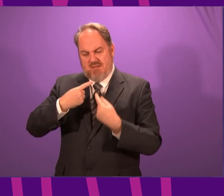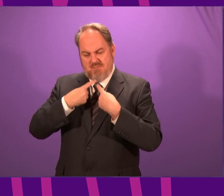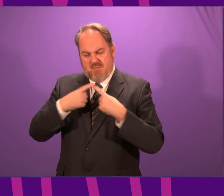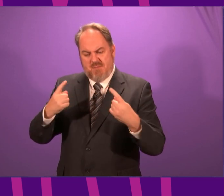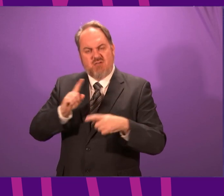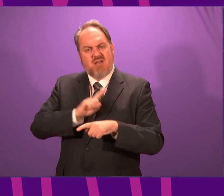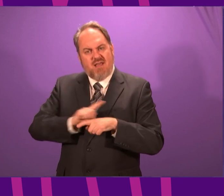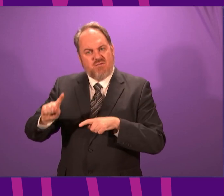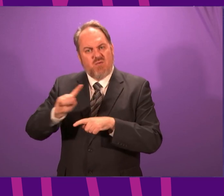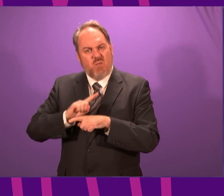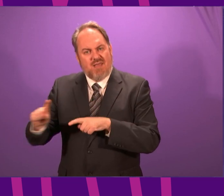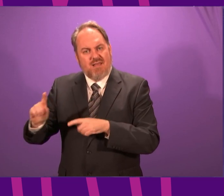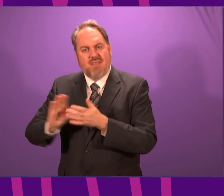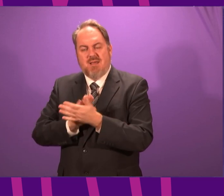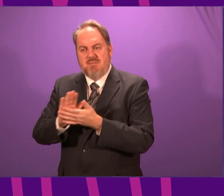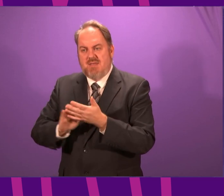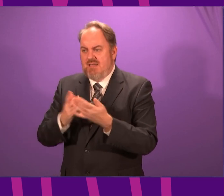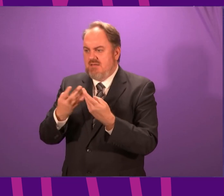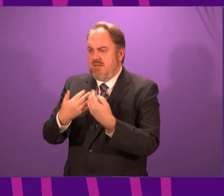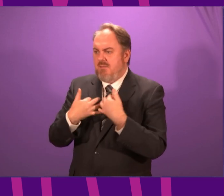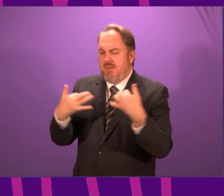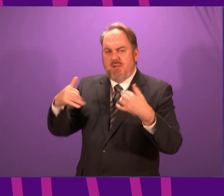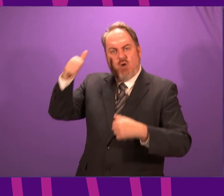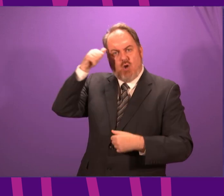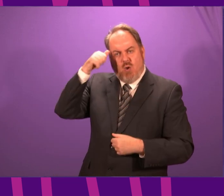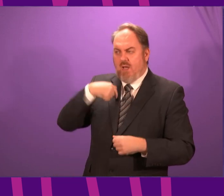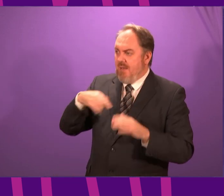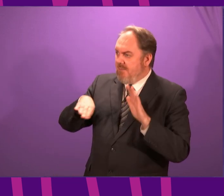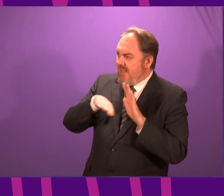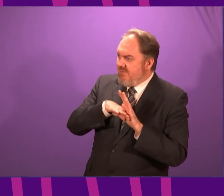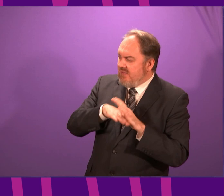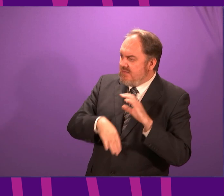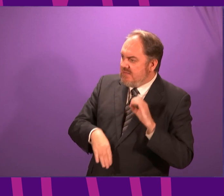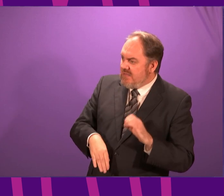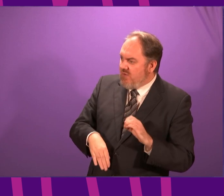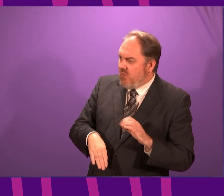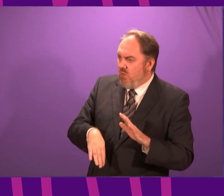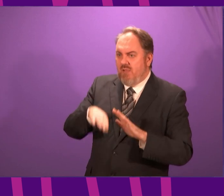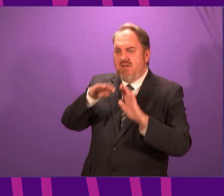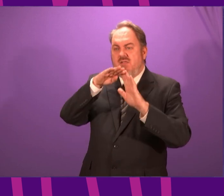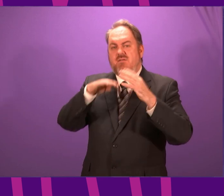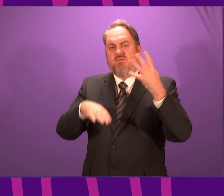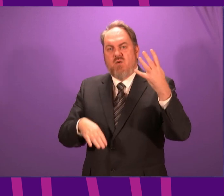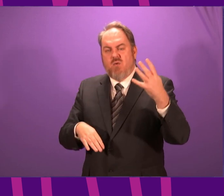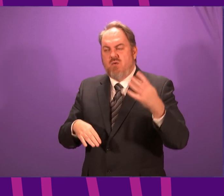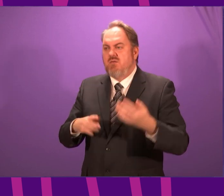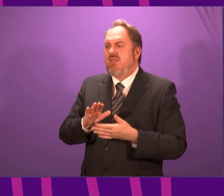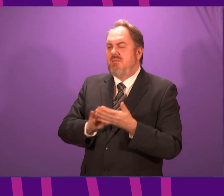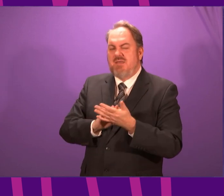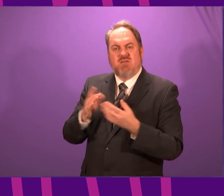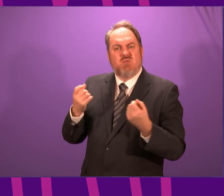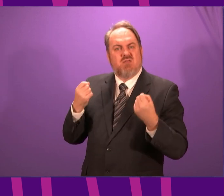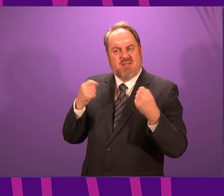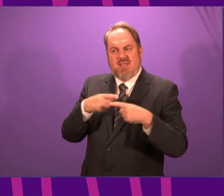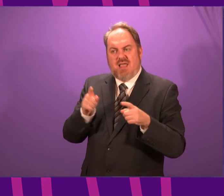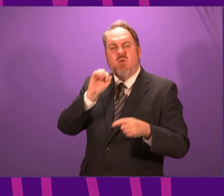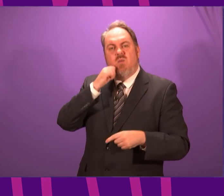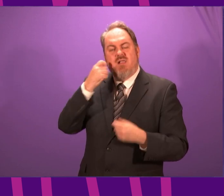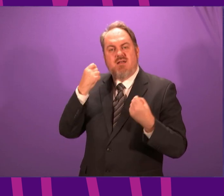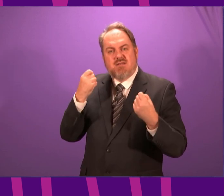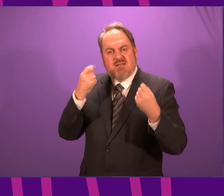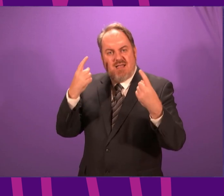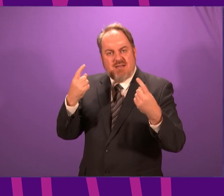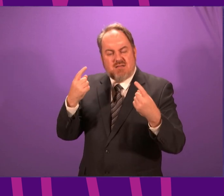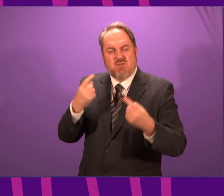understand which tier they are in and why. We think that clear indicators like the level of cases in care homes should be published.